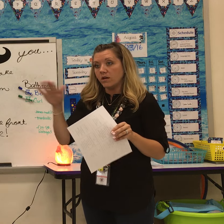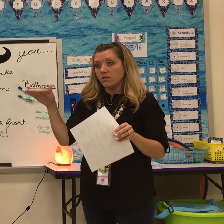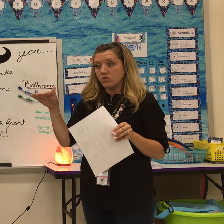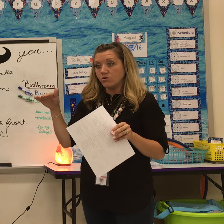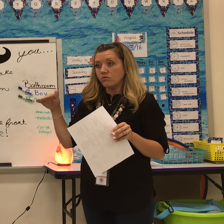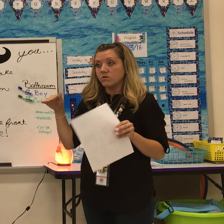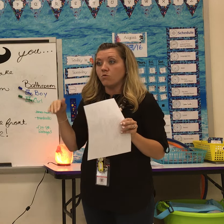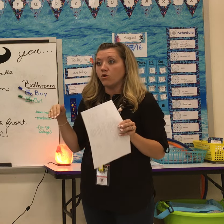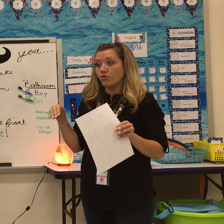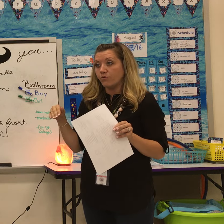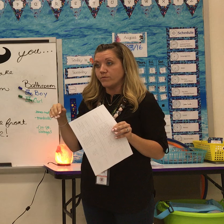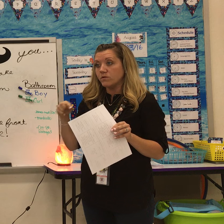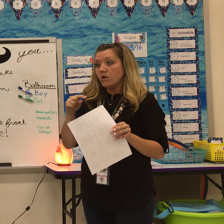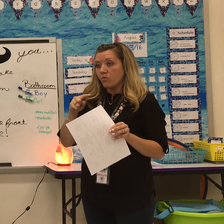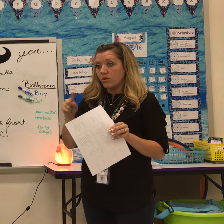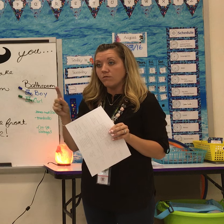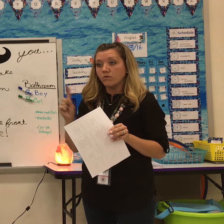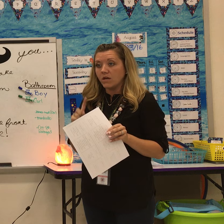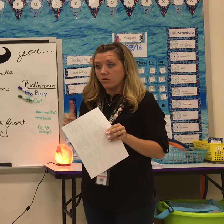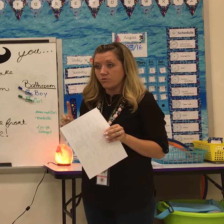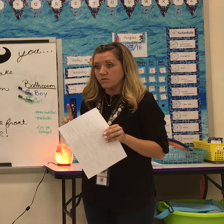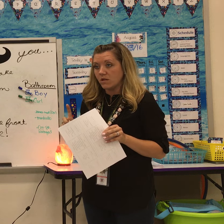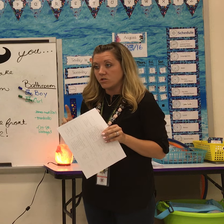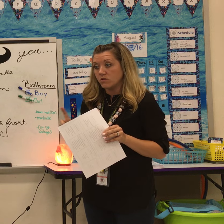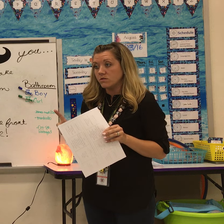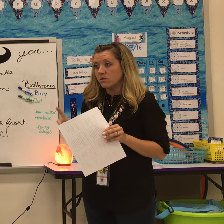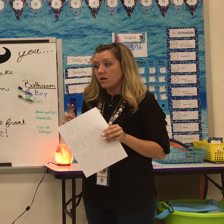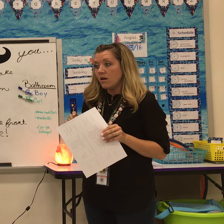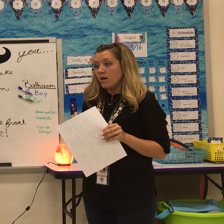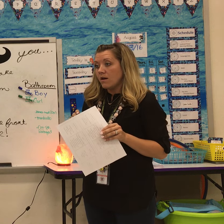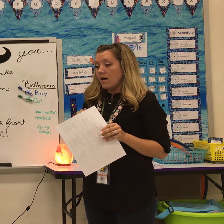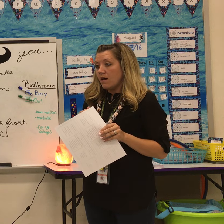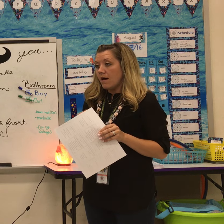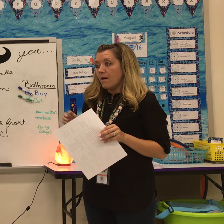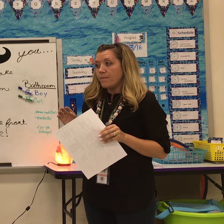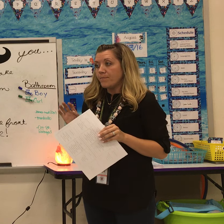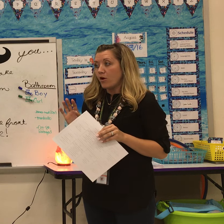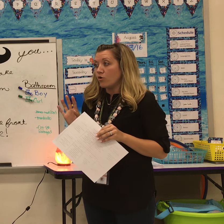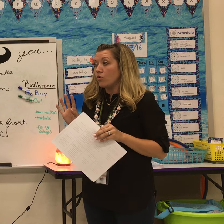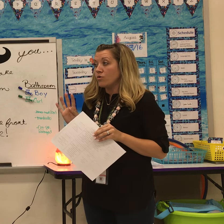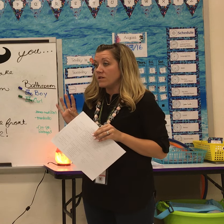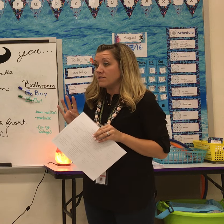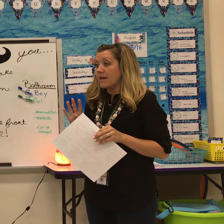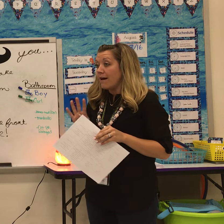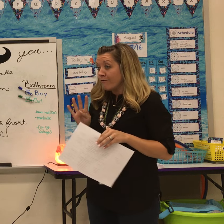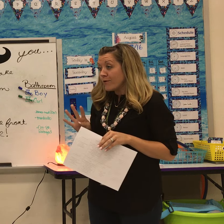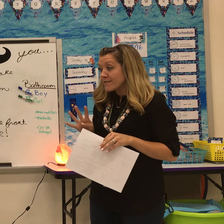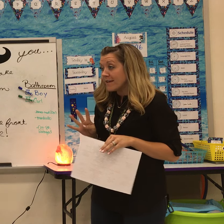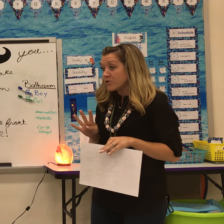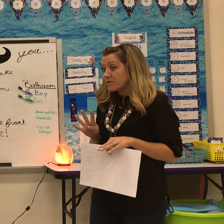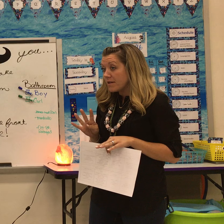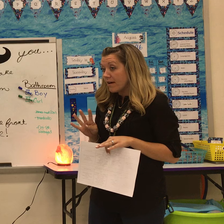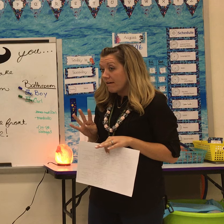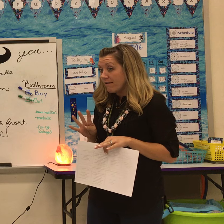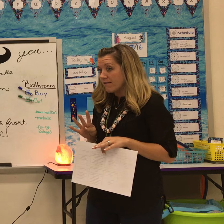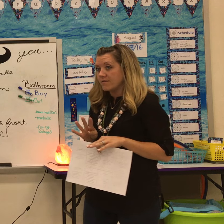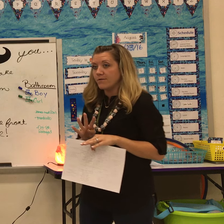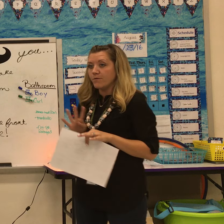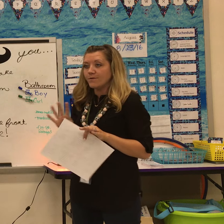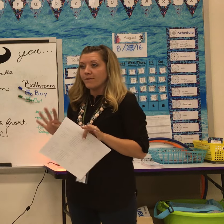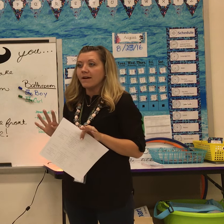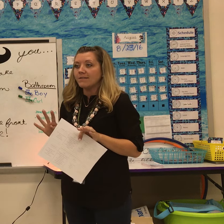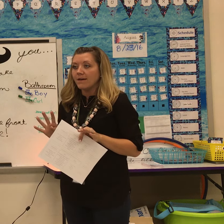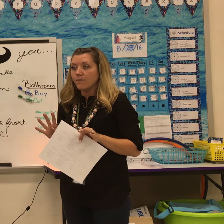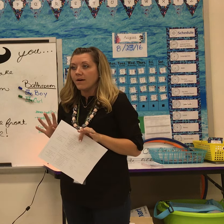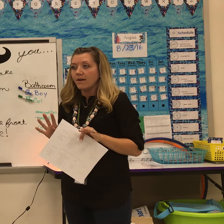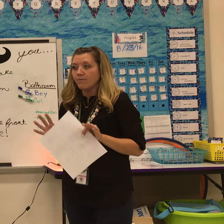we break into small groups where they rotate through stations. Our goal is to have four stations a day. It doesn't